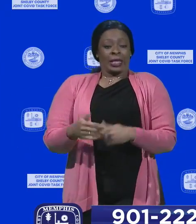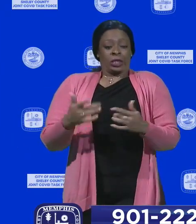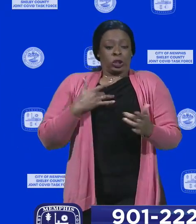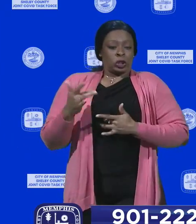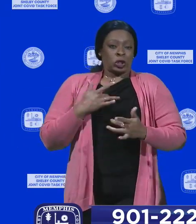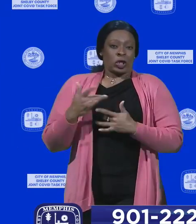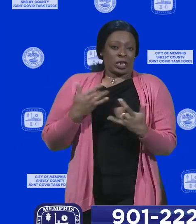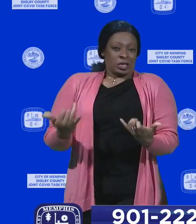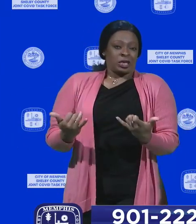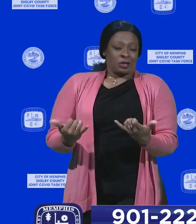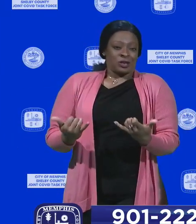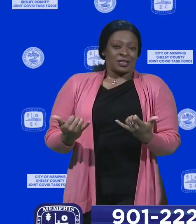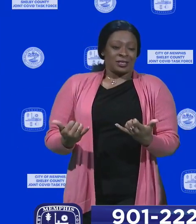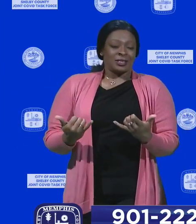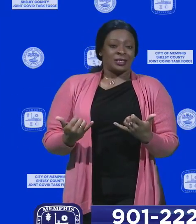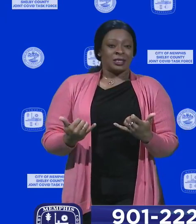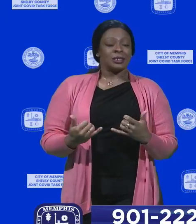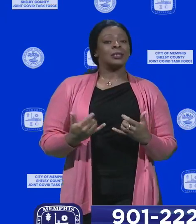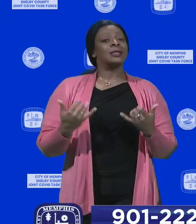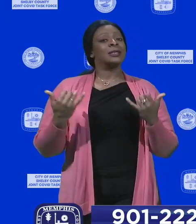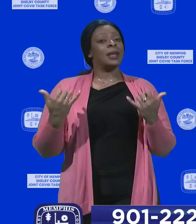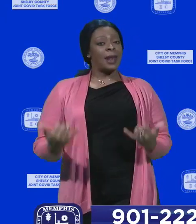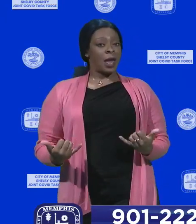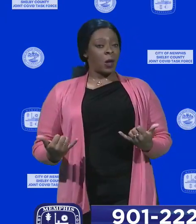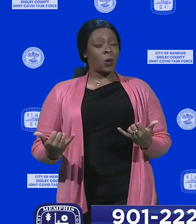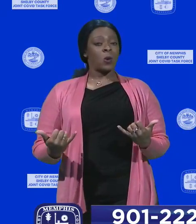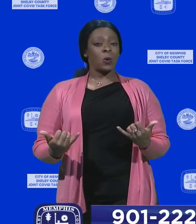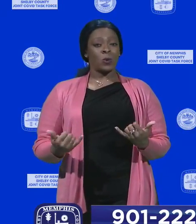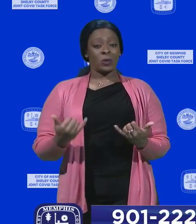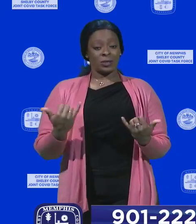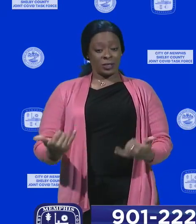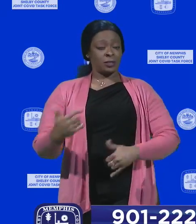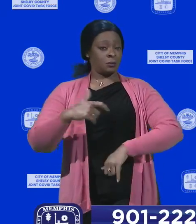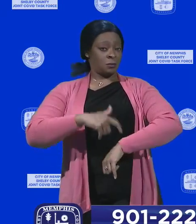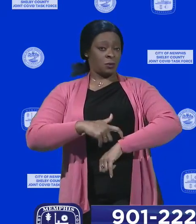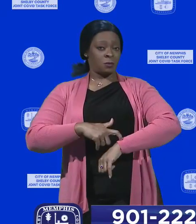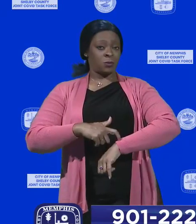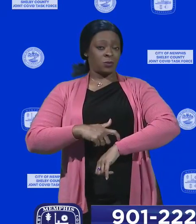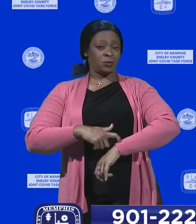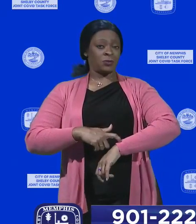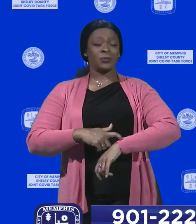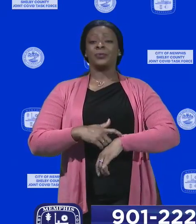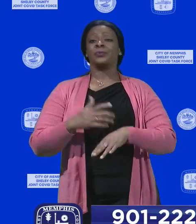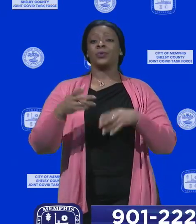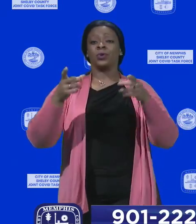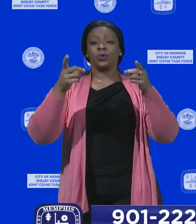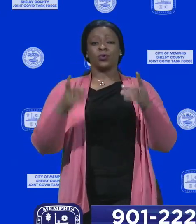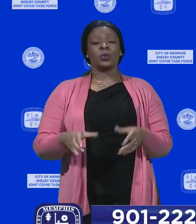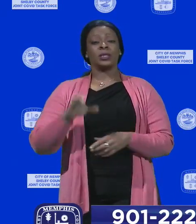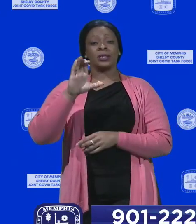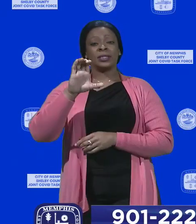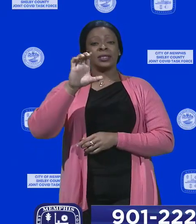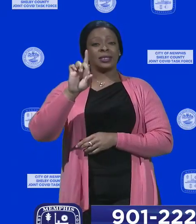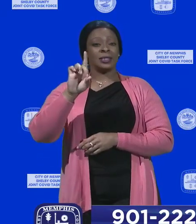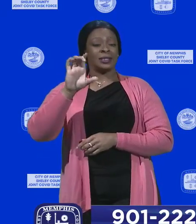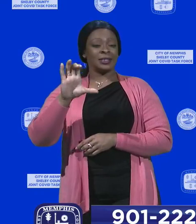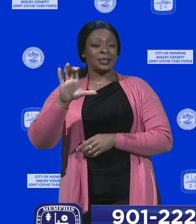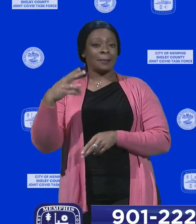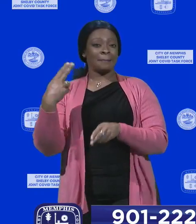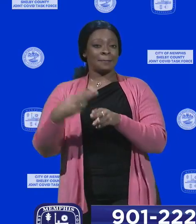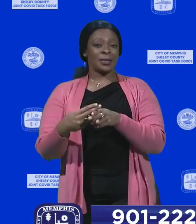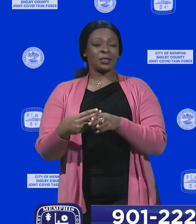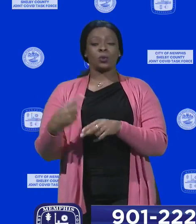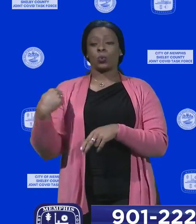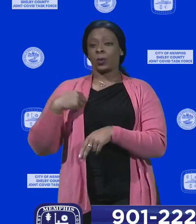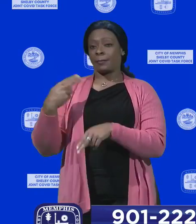concern. Right now, as of this moment, as the director of the CDC mentioned, and